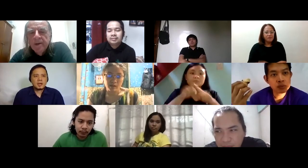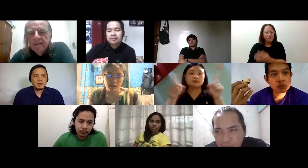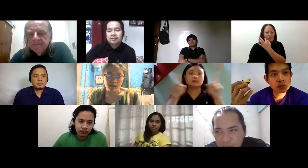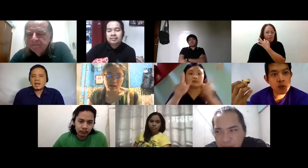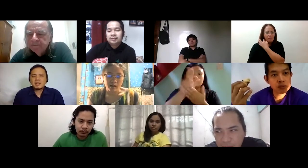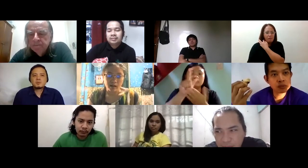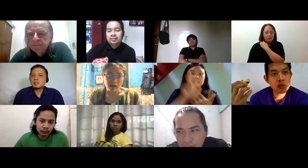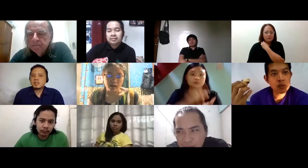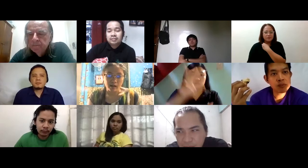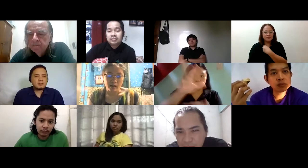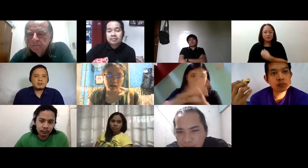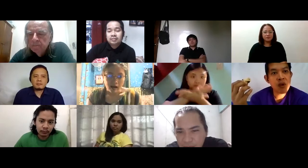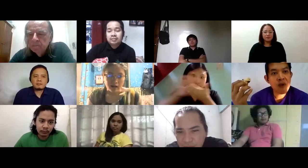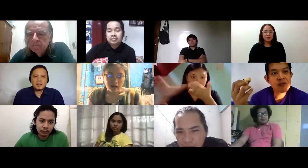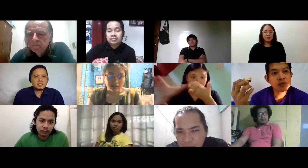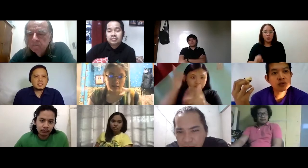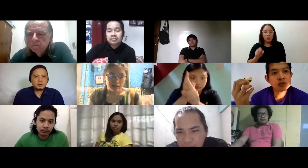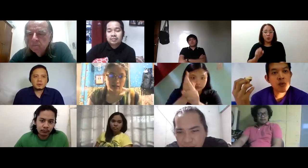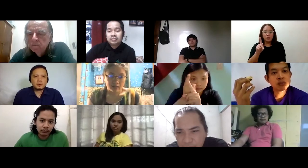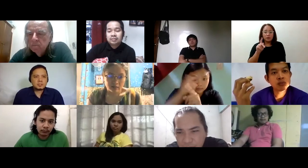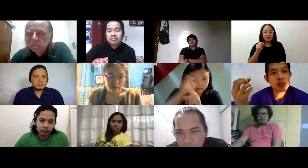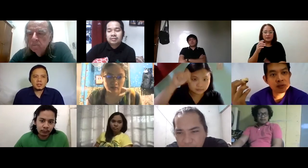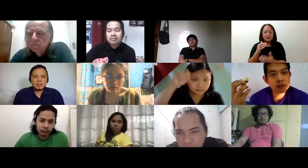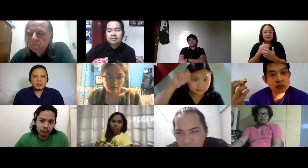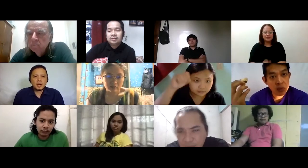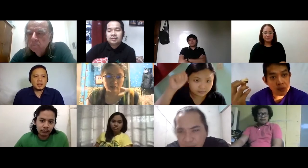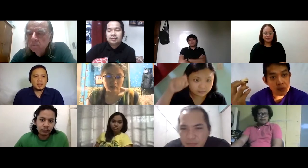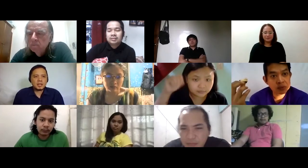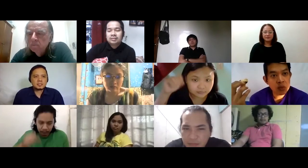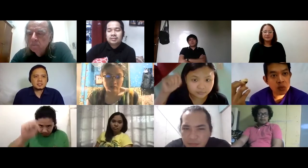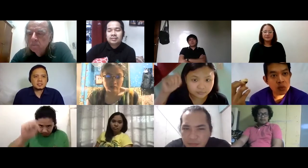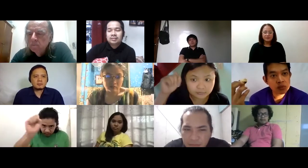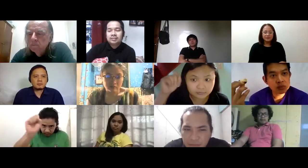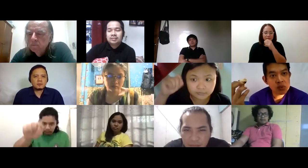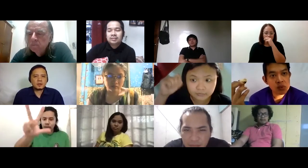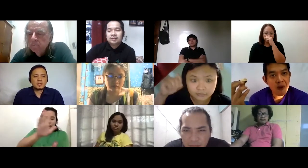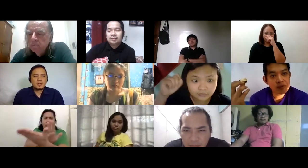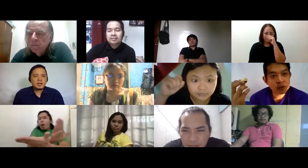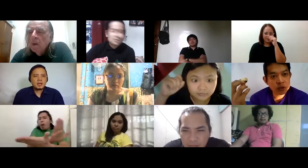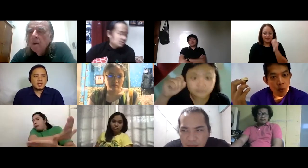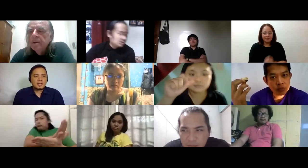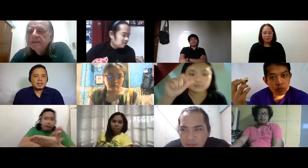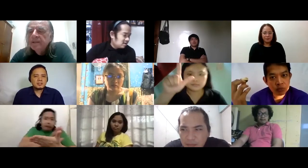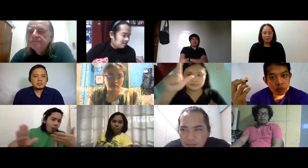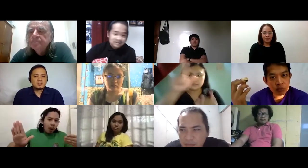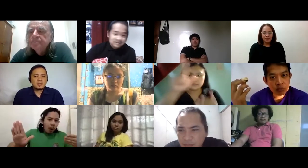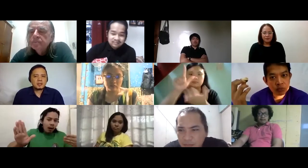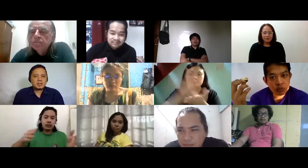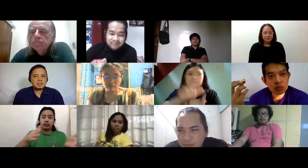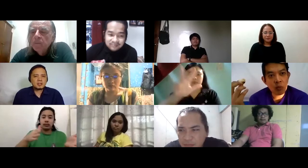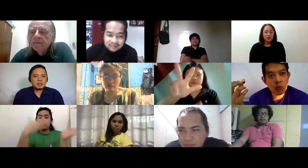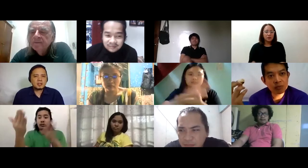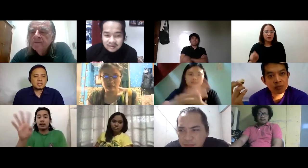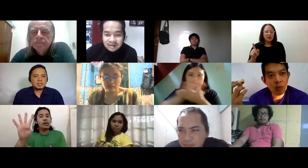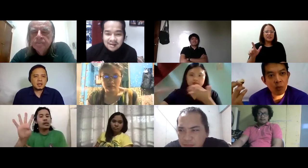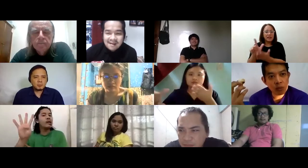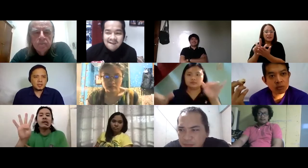But I just wanted to give you an advanced load notice on lesson 4. Lesson Okay. 3, I think it's all pretty